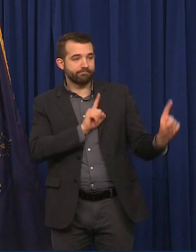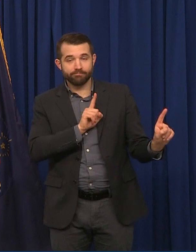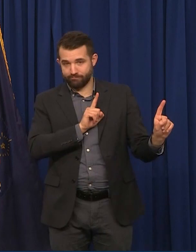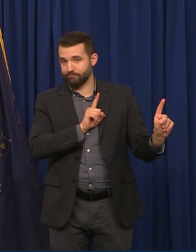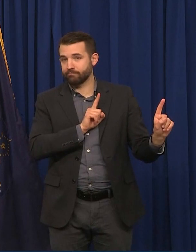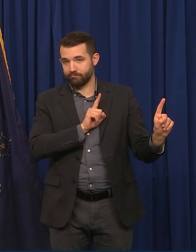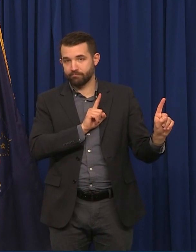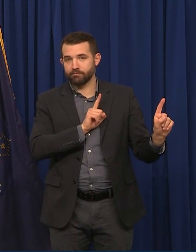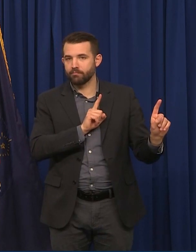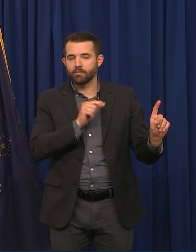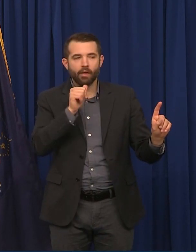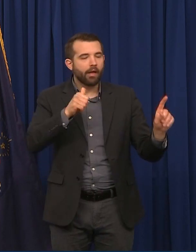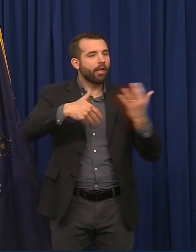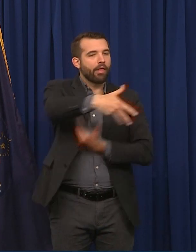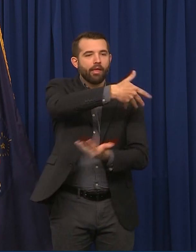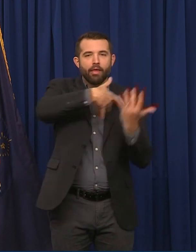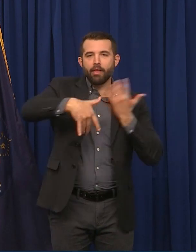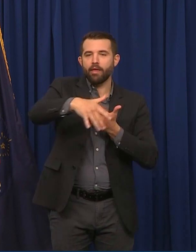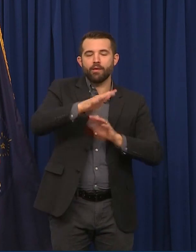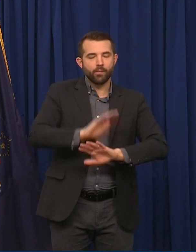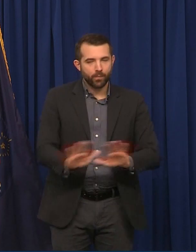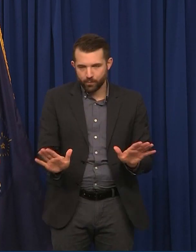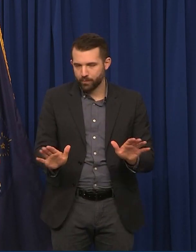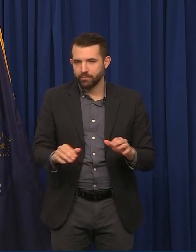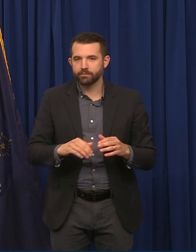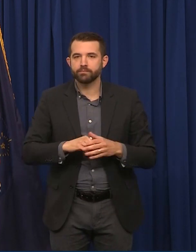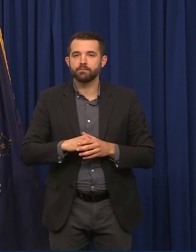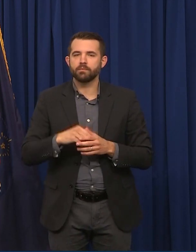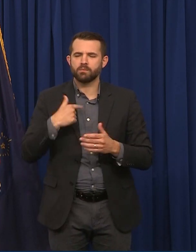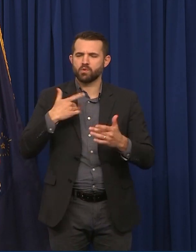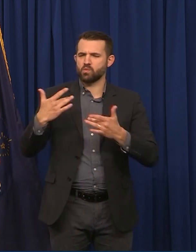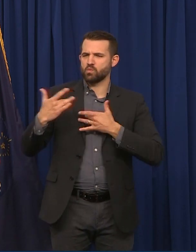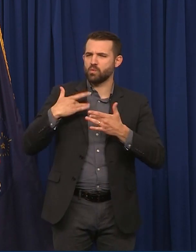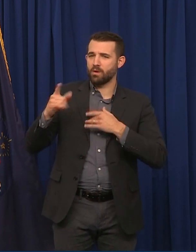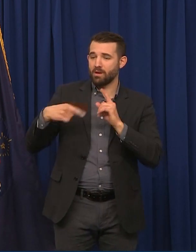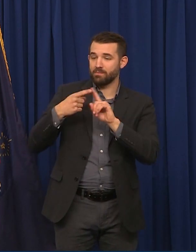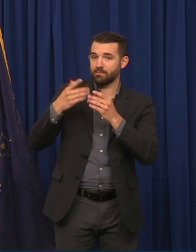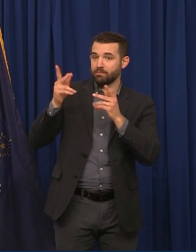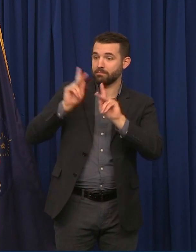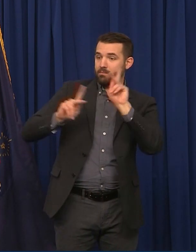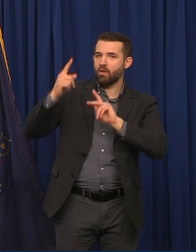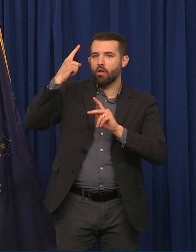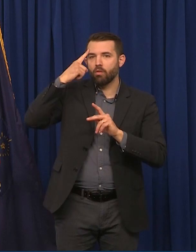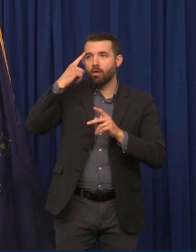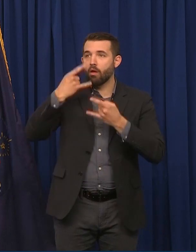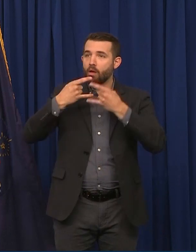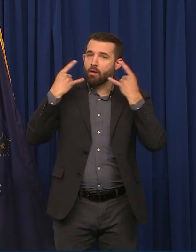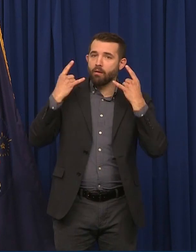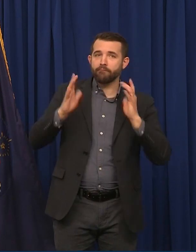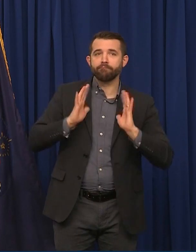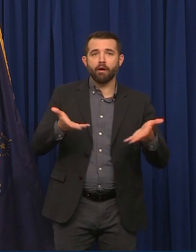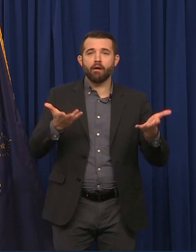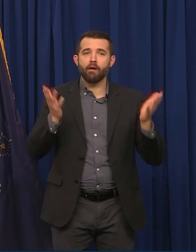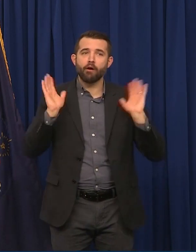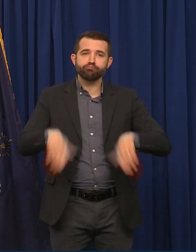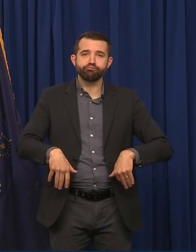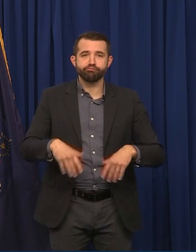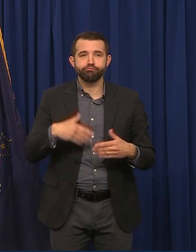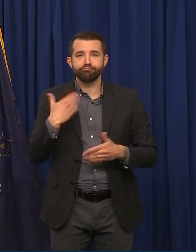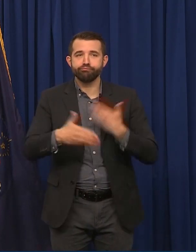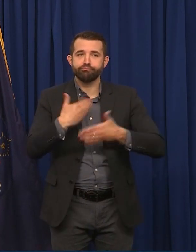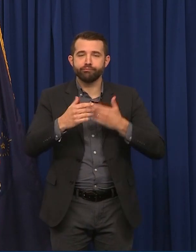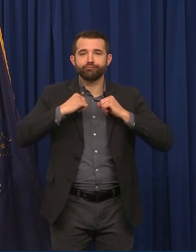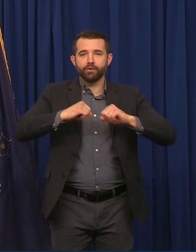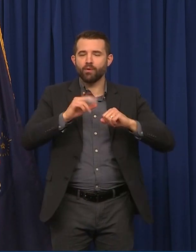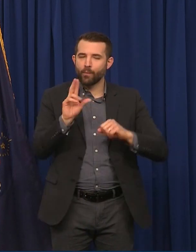so forth. And I'd hate for masking to give people that false sense of security. The second question that's out there with